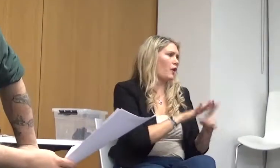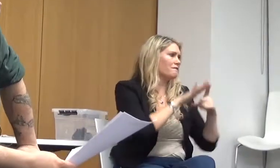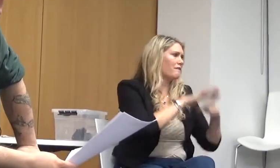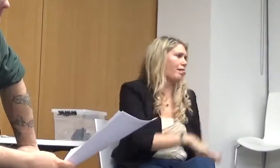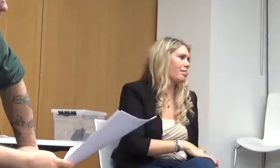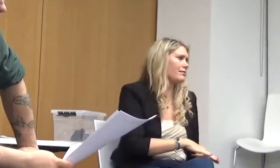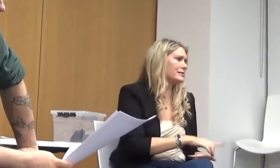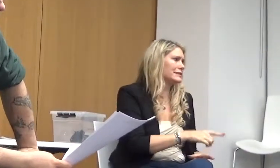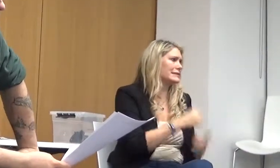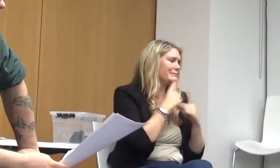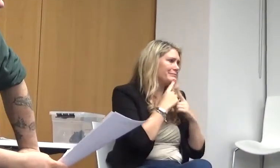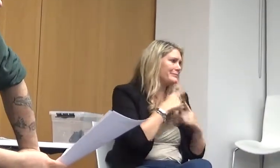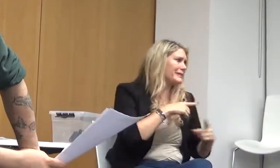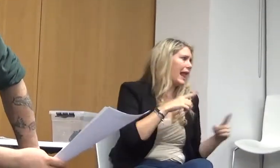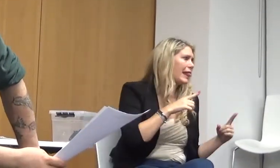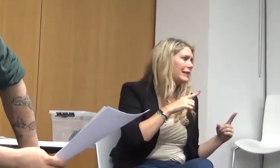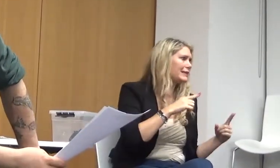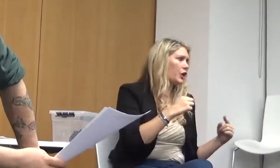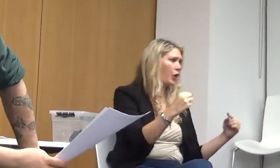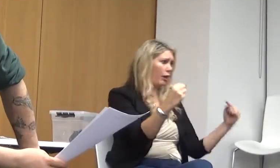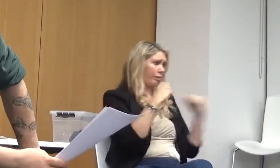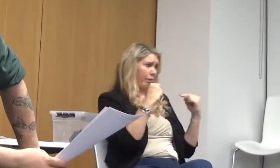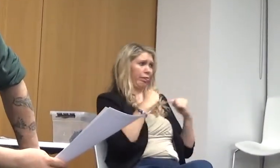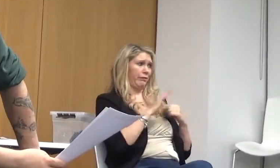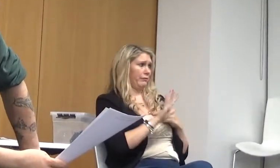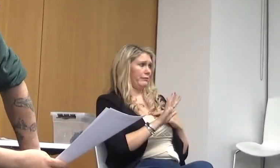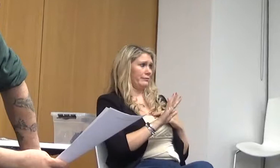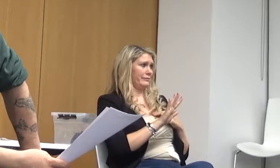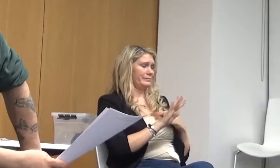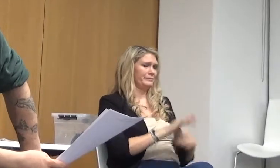Yelling, not yelled at.